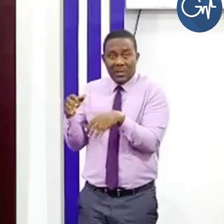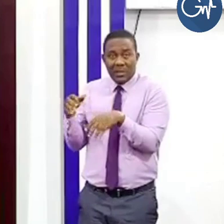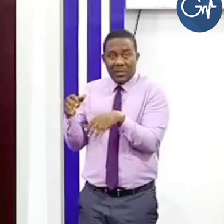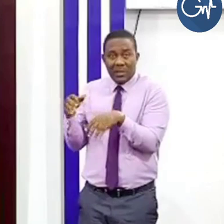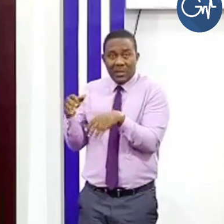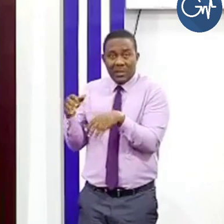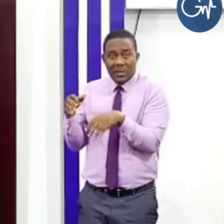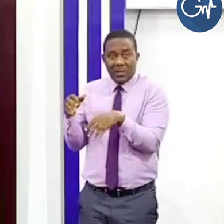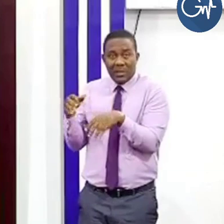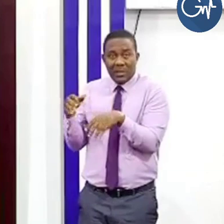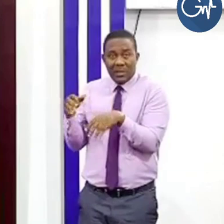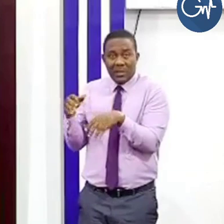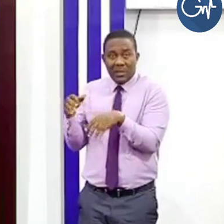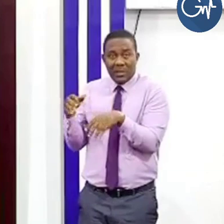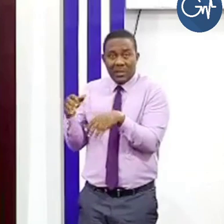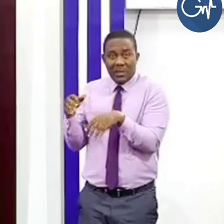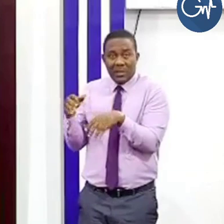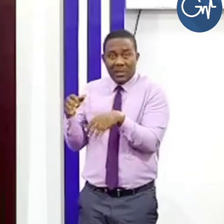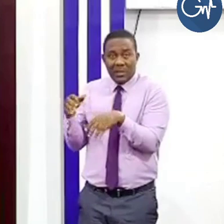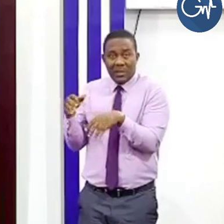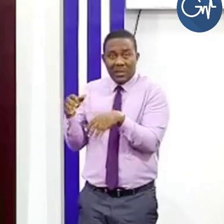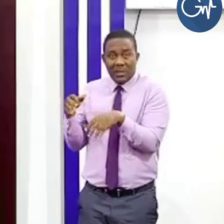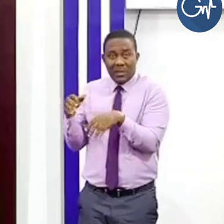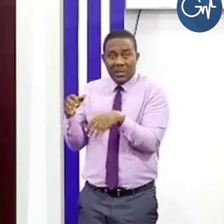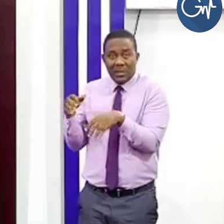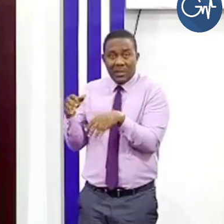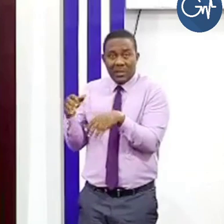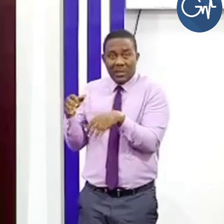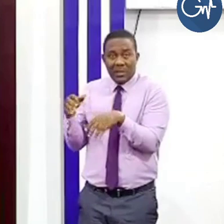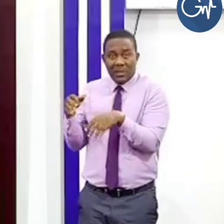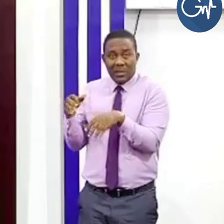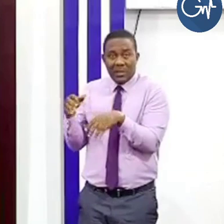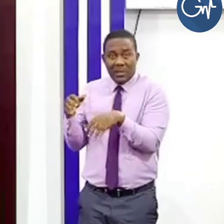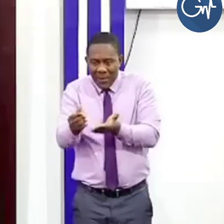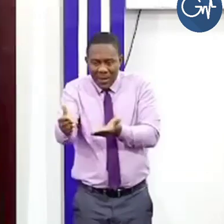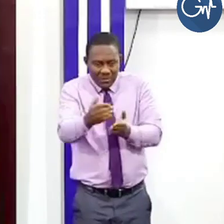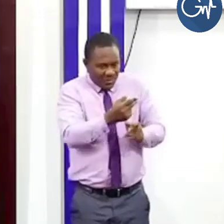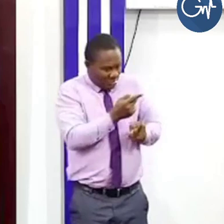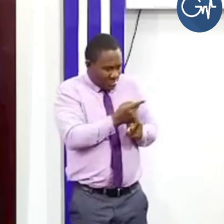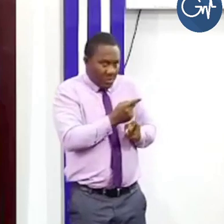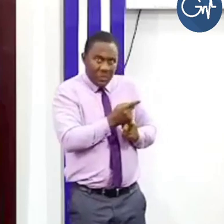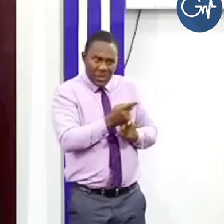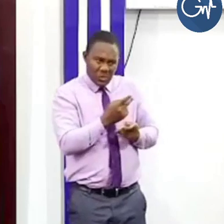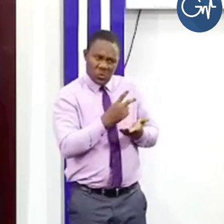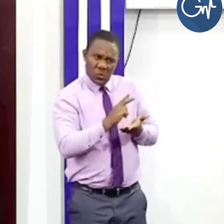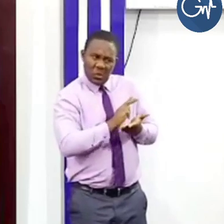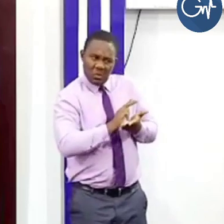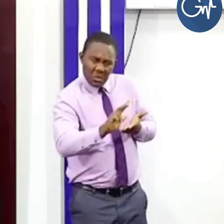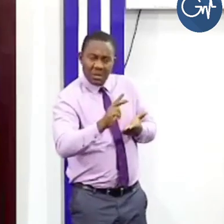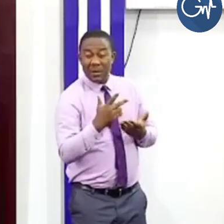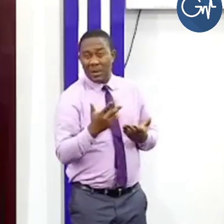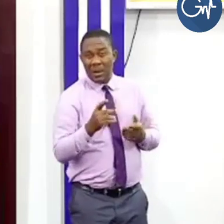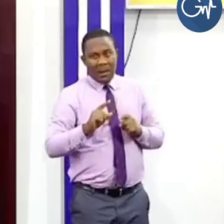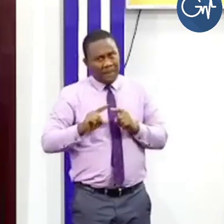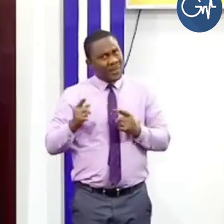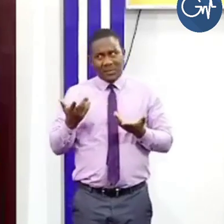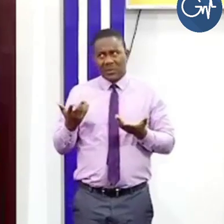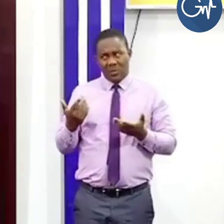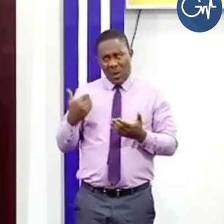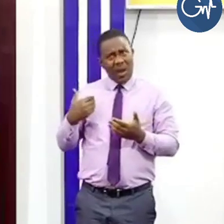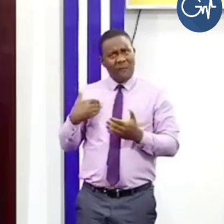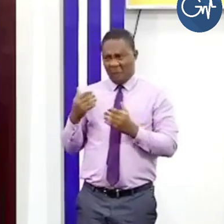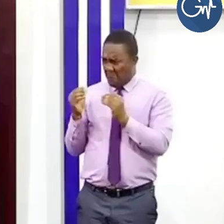then I could say that, yes, you need to cover yourself and your family for the next 2-3 weeks. But there's absolutely no